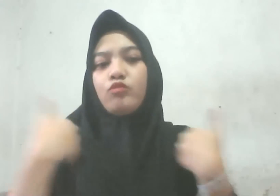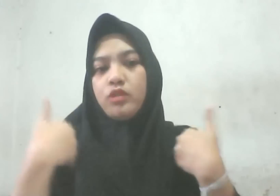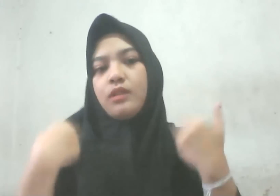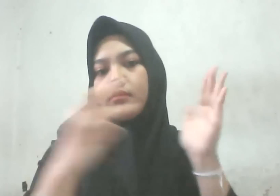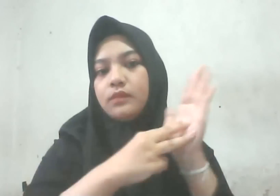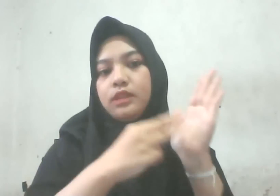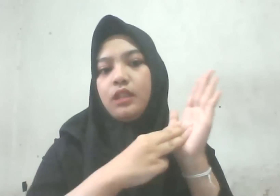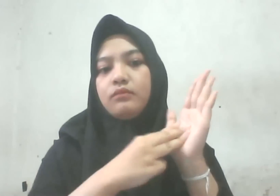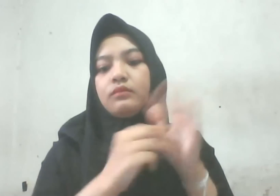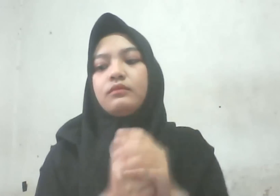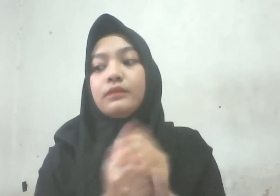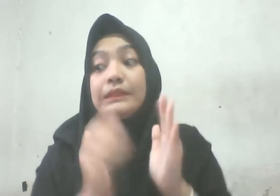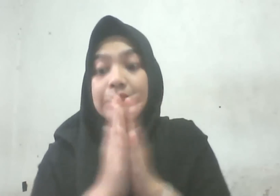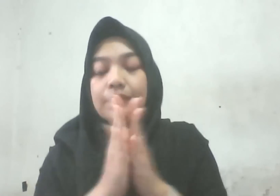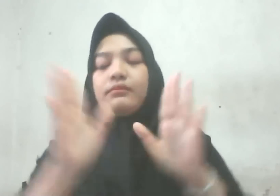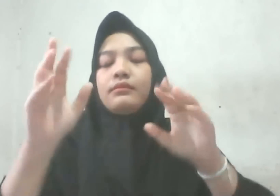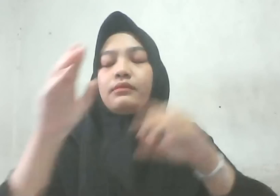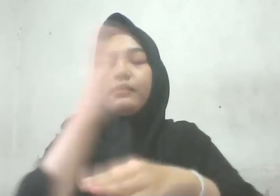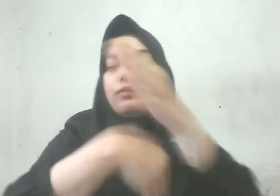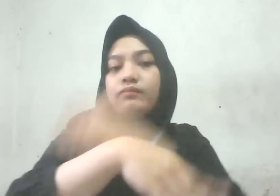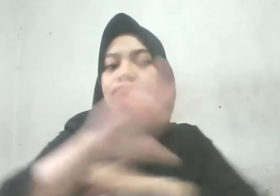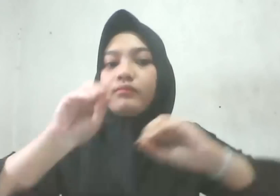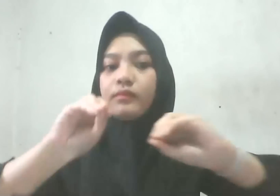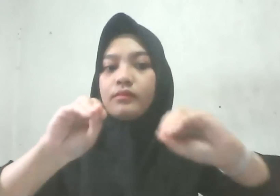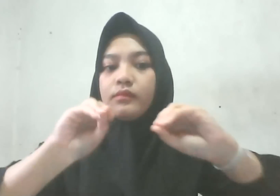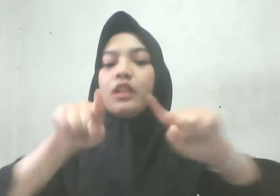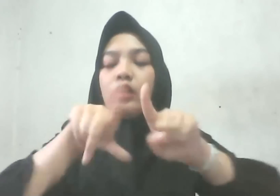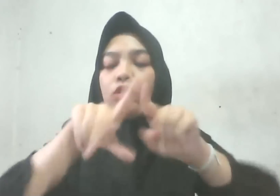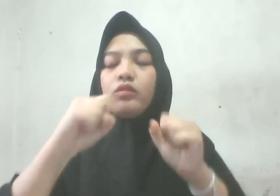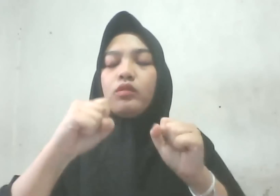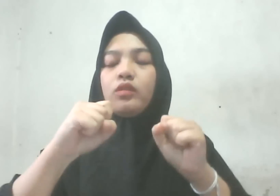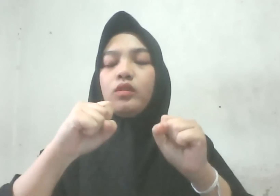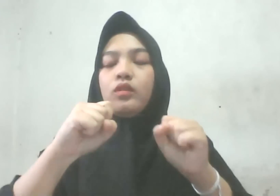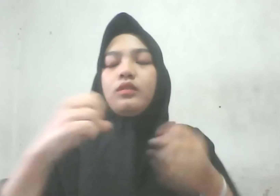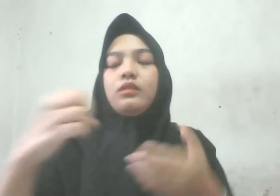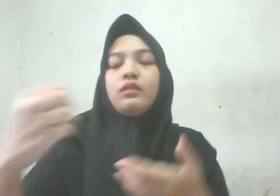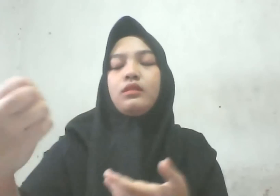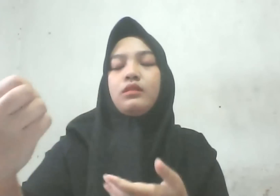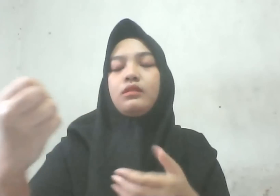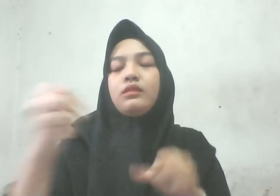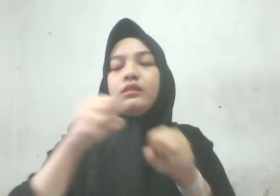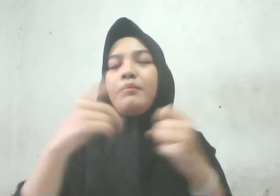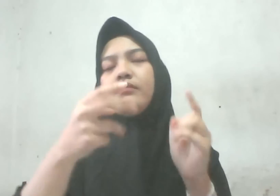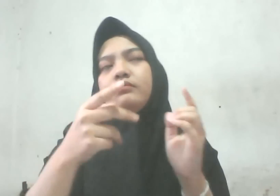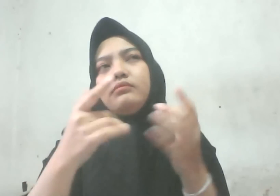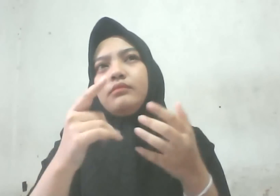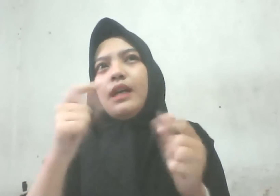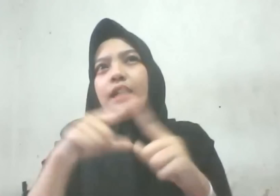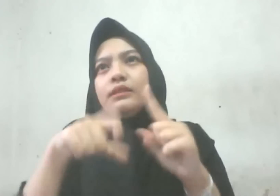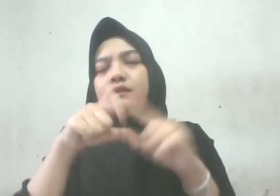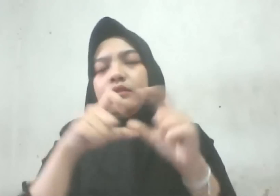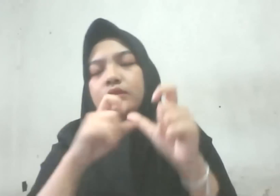And disability studies is a reaction to this idea that disability is a problem of the individual.